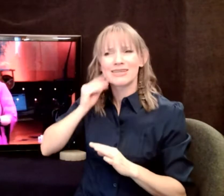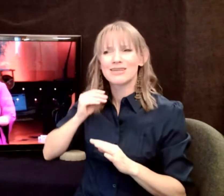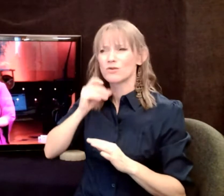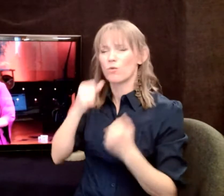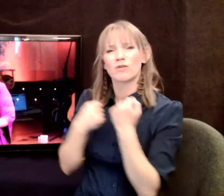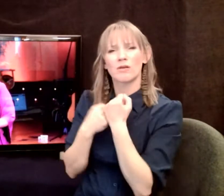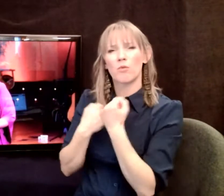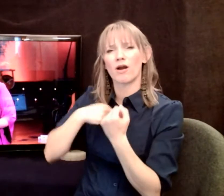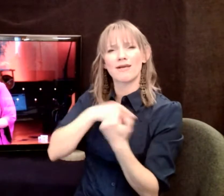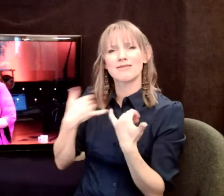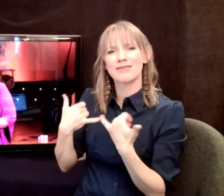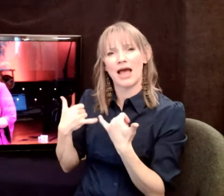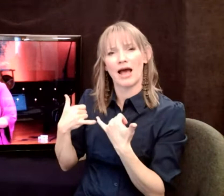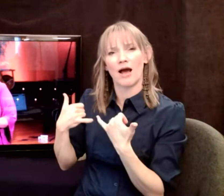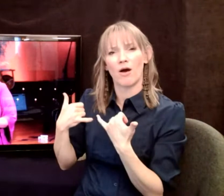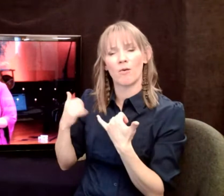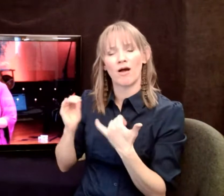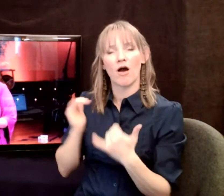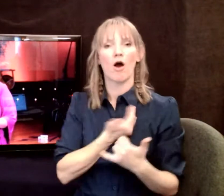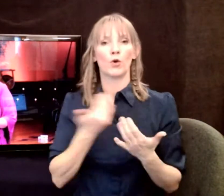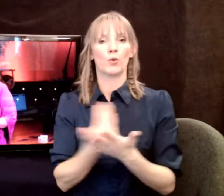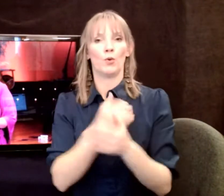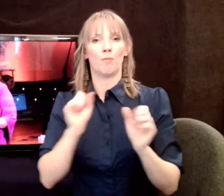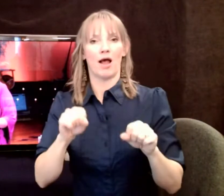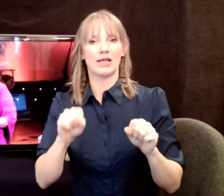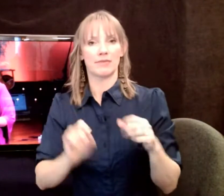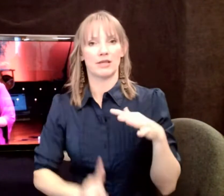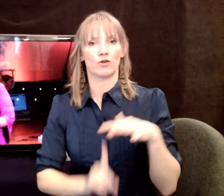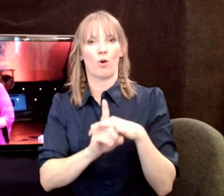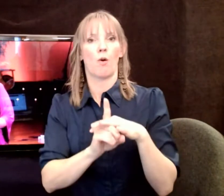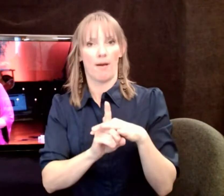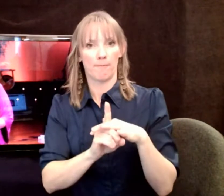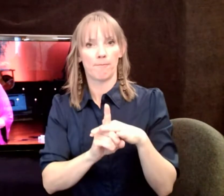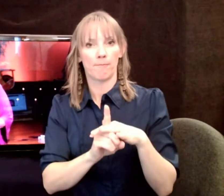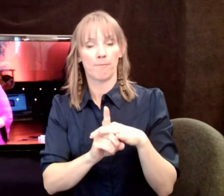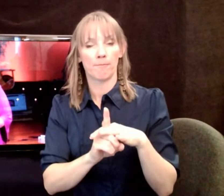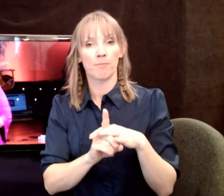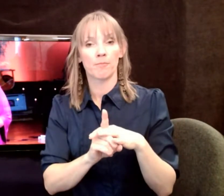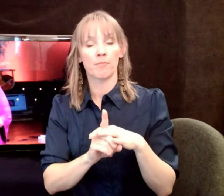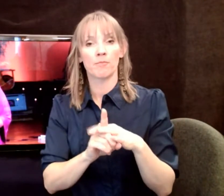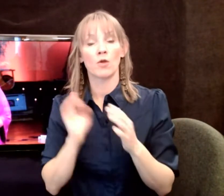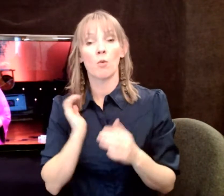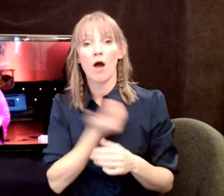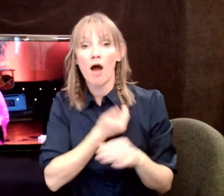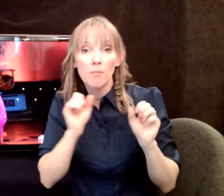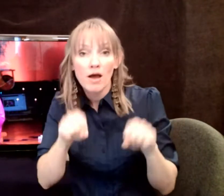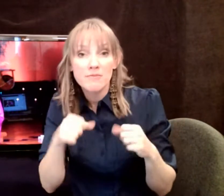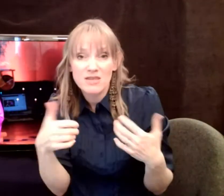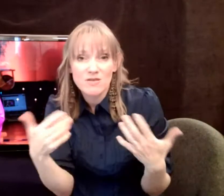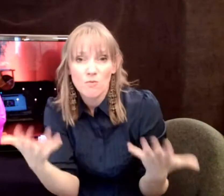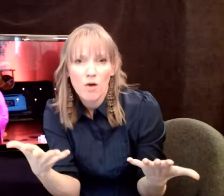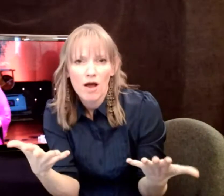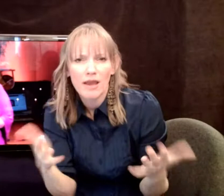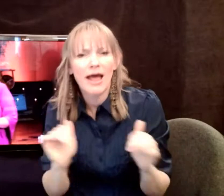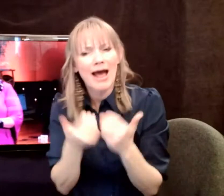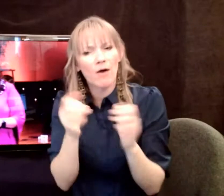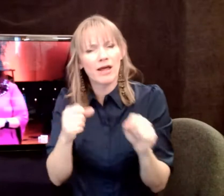those possibilities can emerge for us. So what are our possibilities and how can they